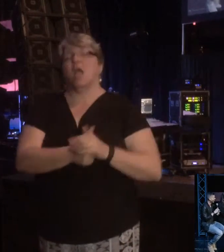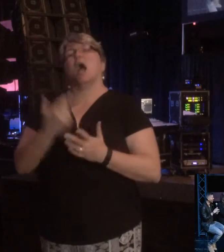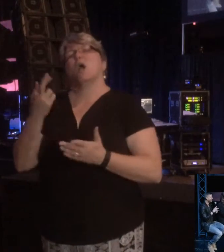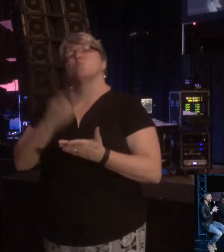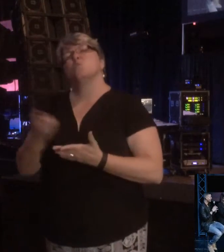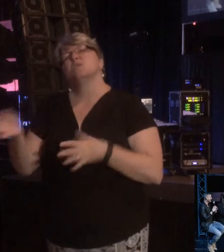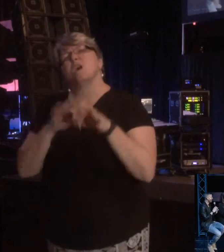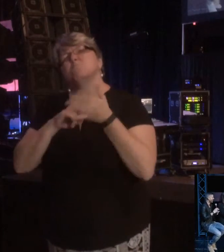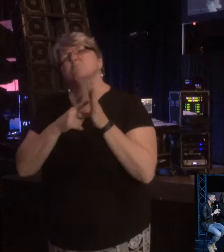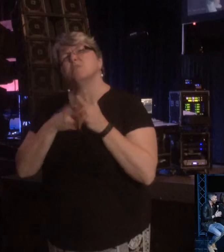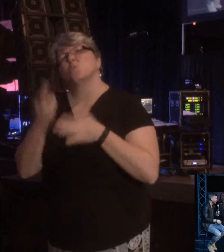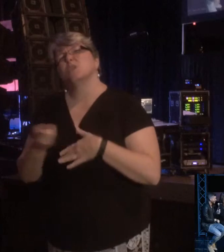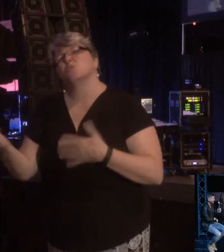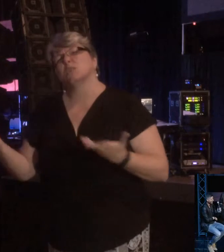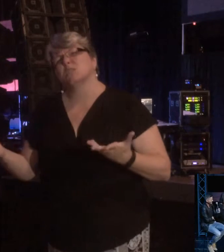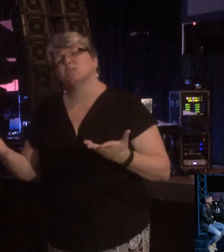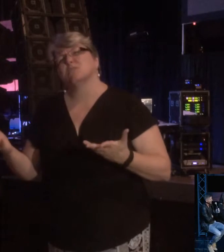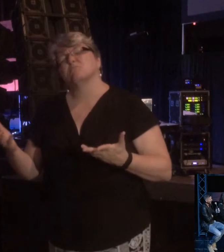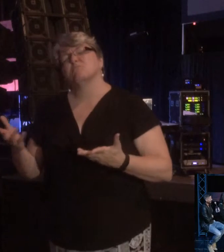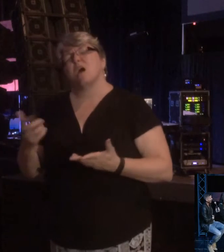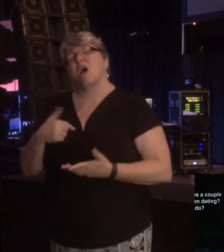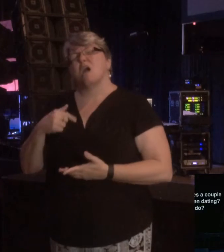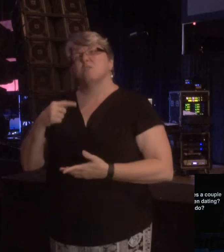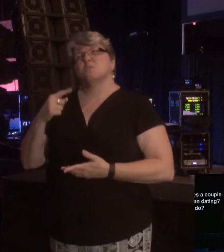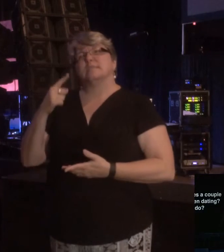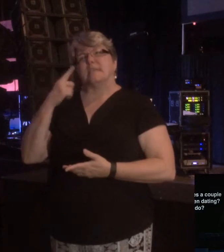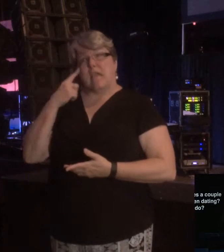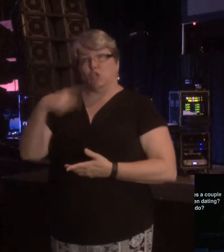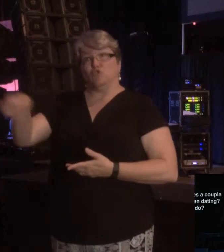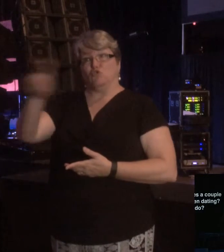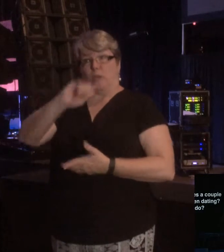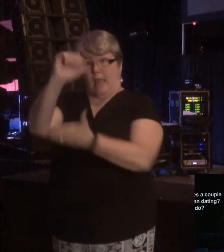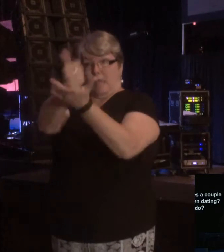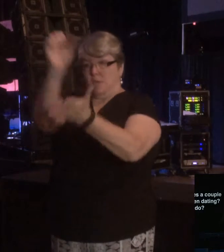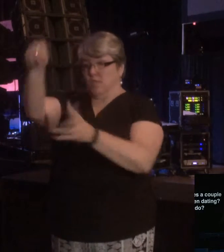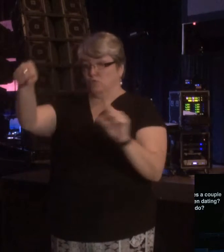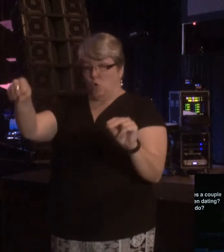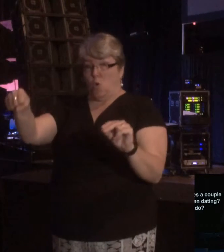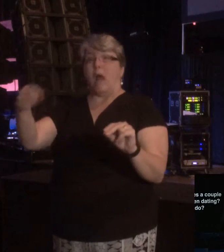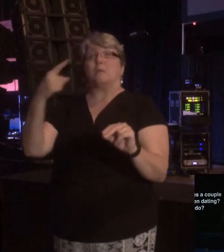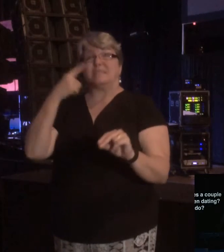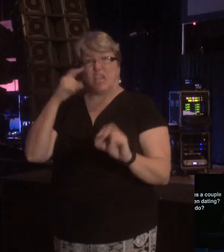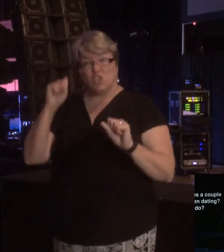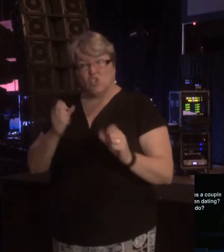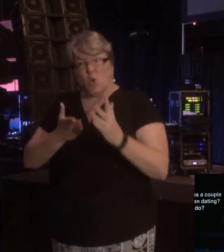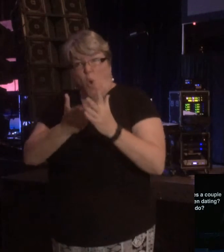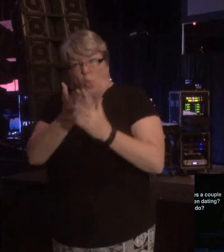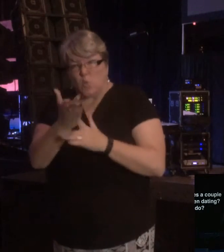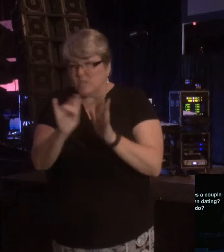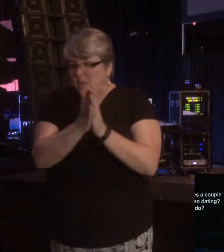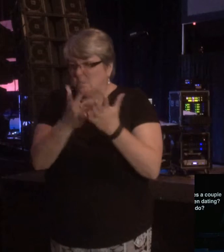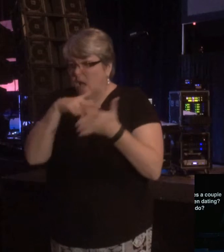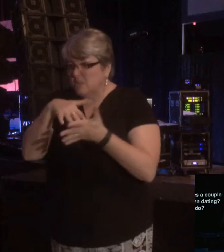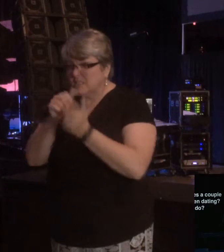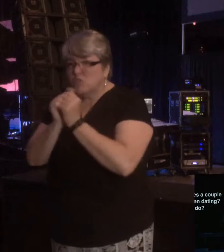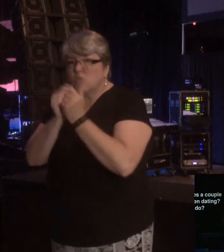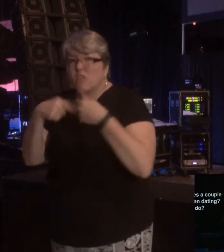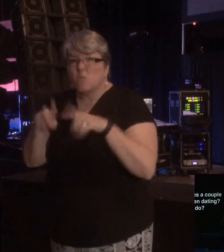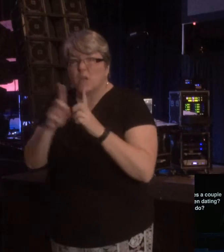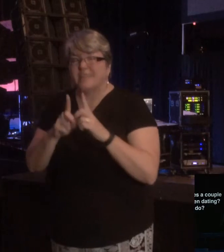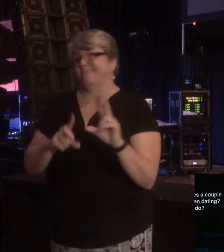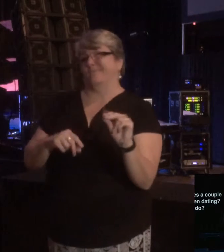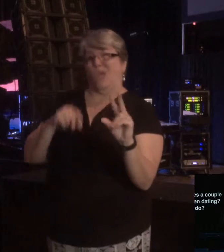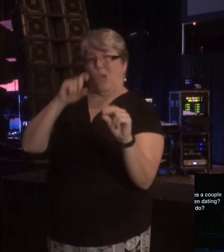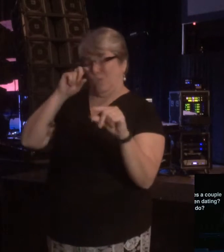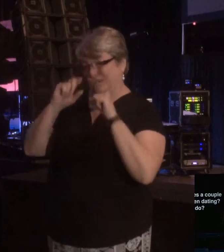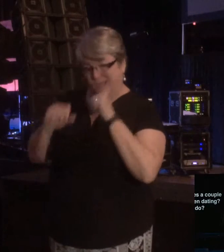worship. And afterwards, we'd go hang out as friends with a group of people. So all of our friends kind of knew each other, but we didn't really know